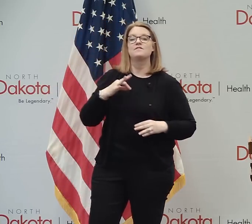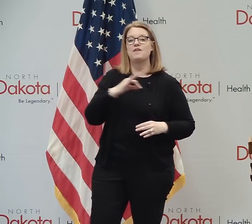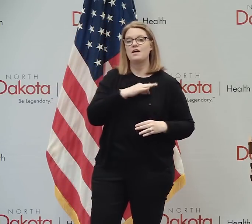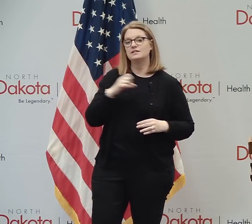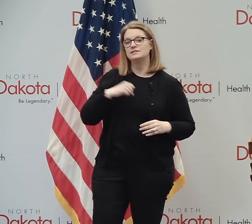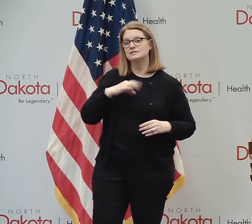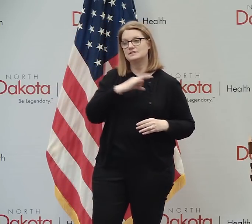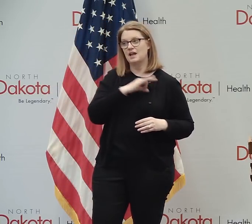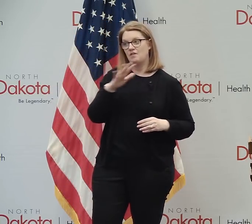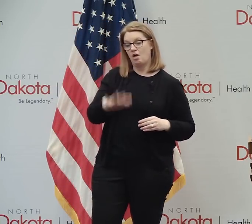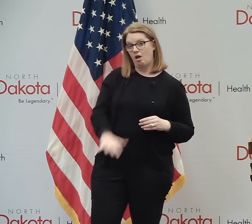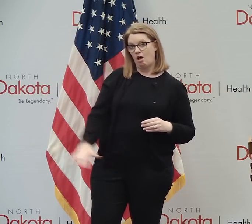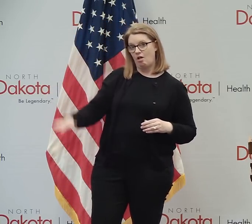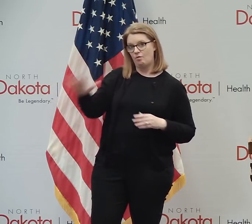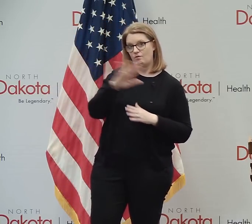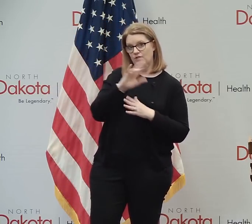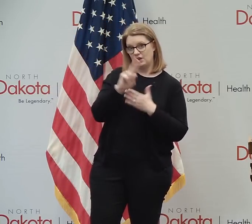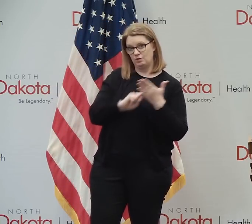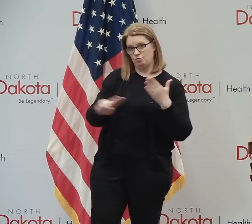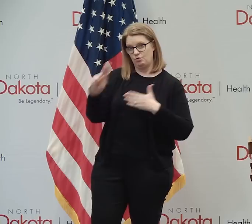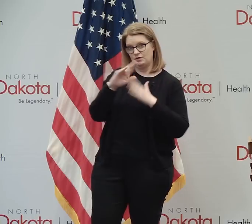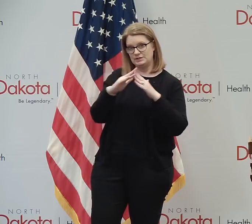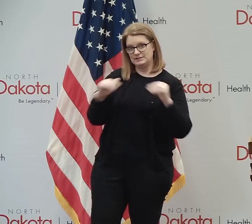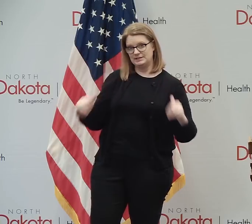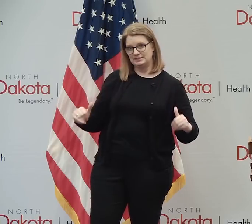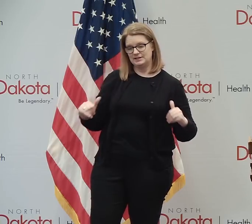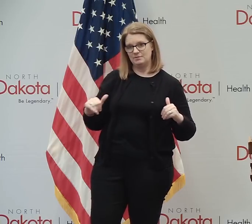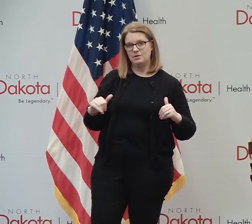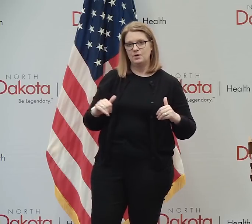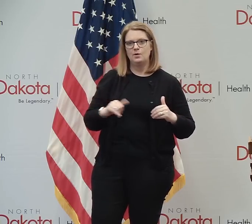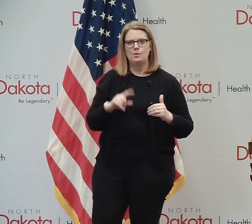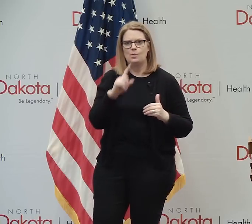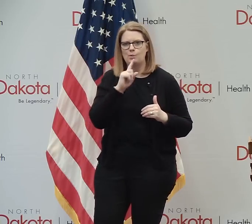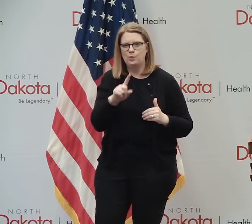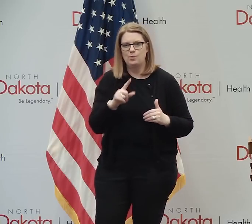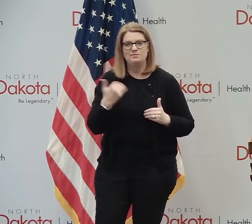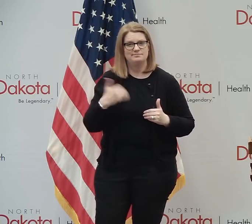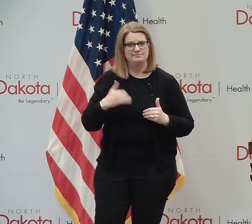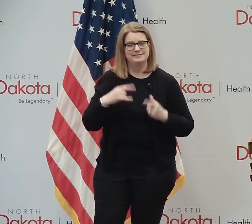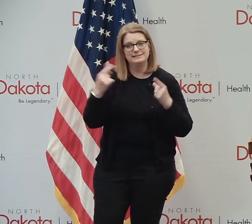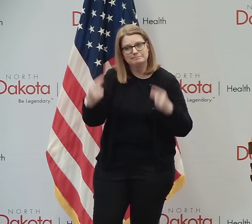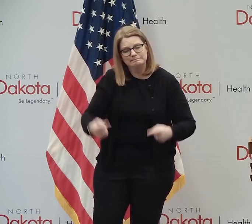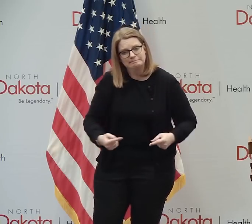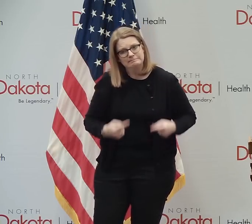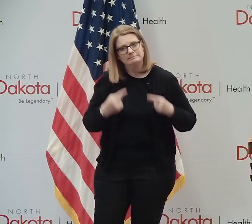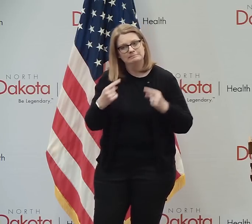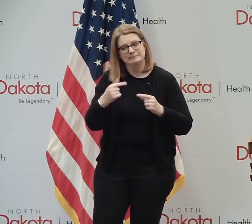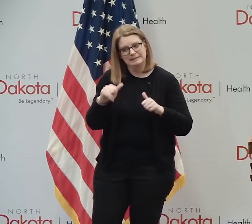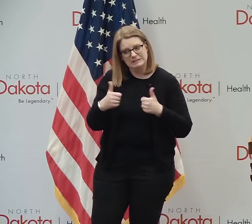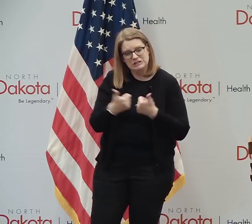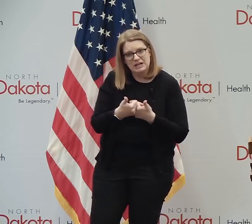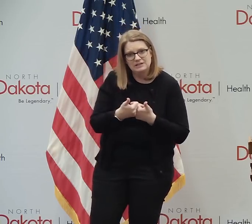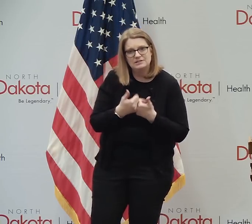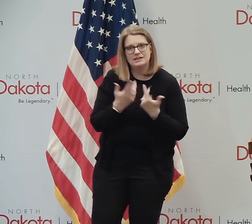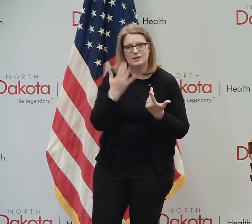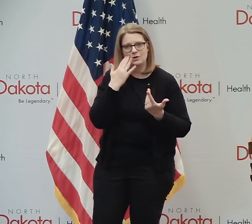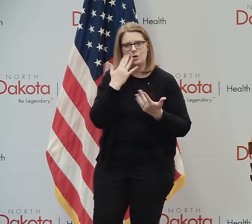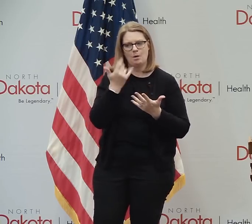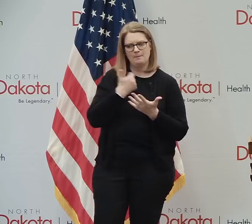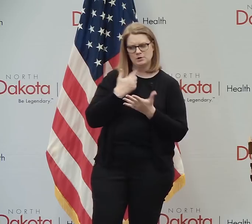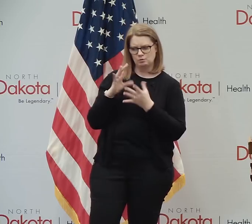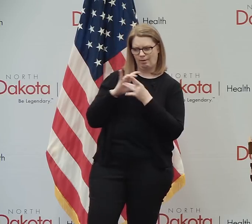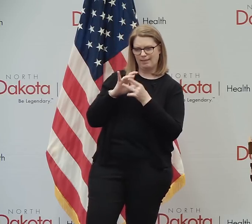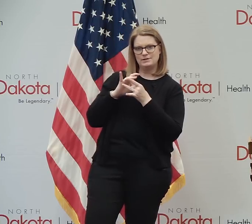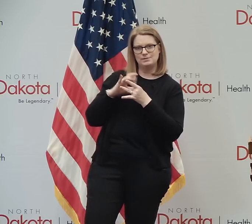staff across all of our university system, because this has been a super challenging time. personal relationships built up between faculty